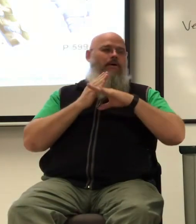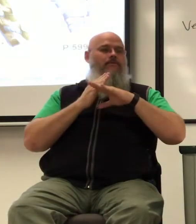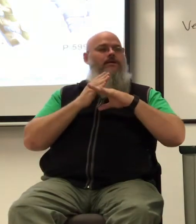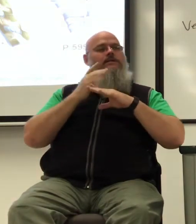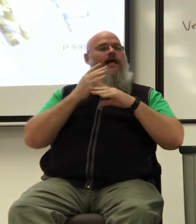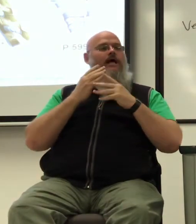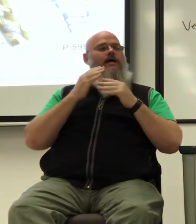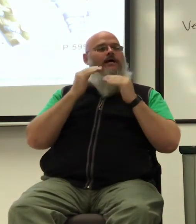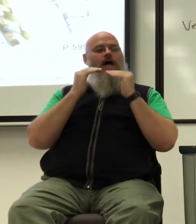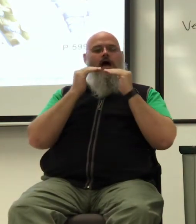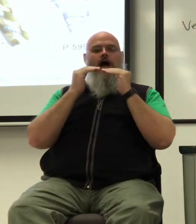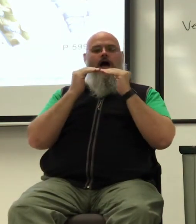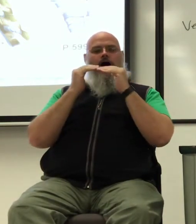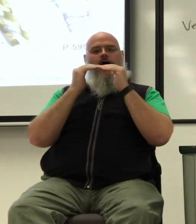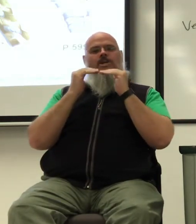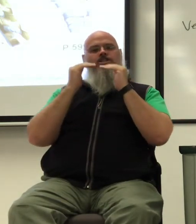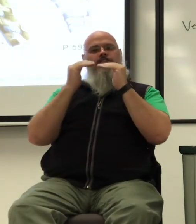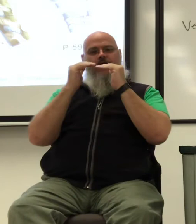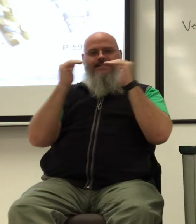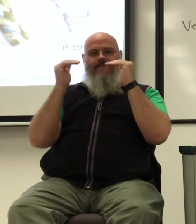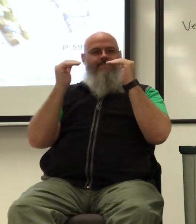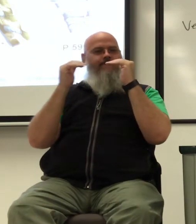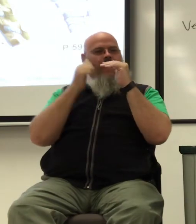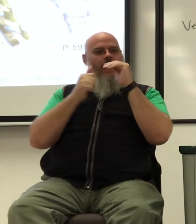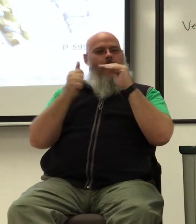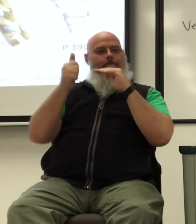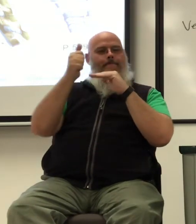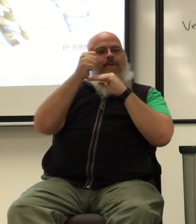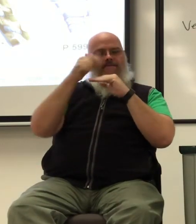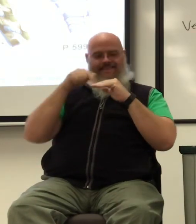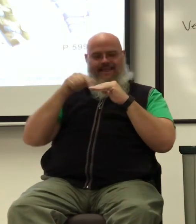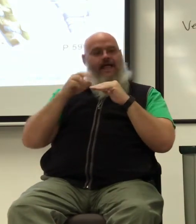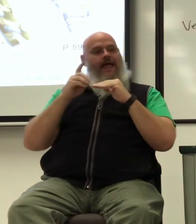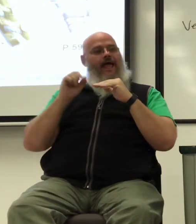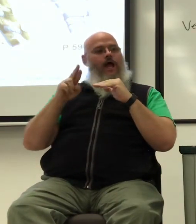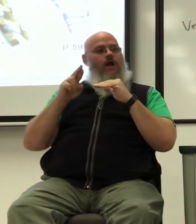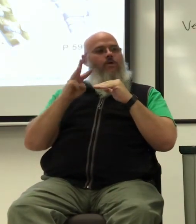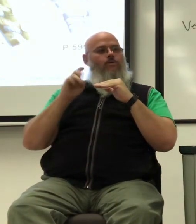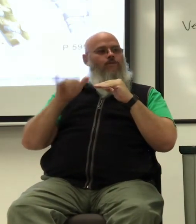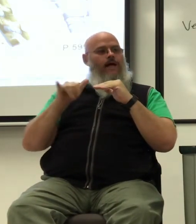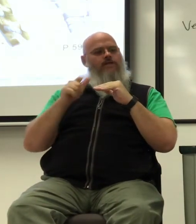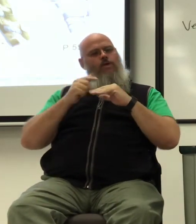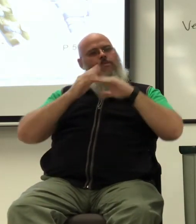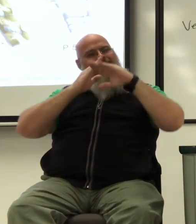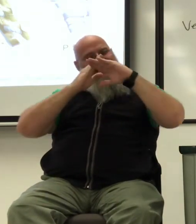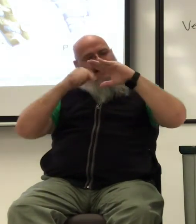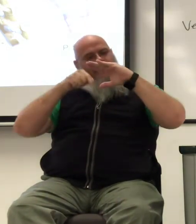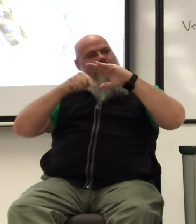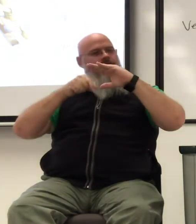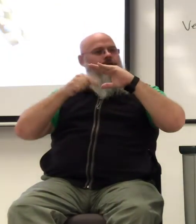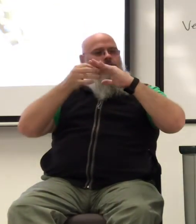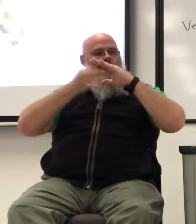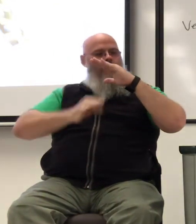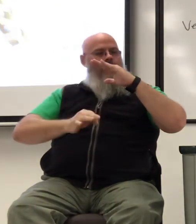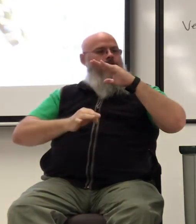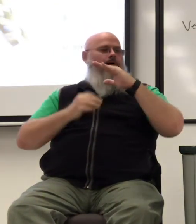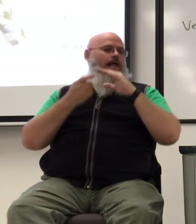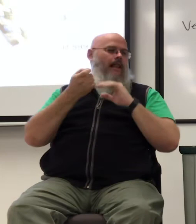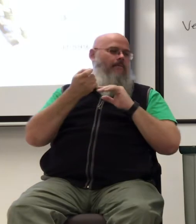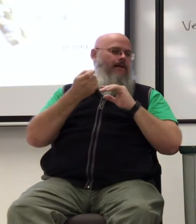little shelf above the airway. So it's kind of like protecting the airway a little bit.